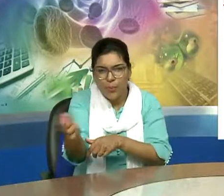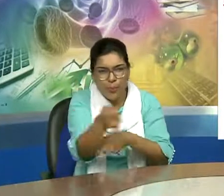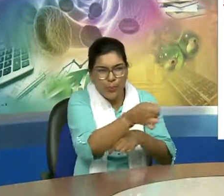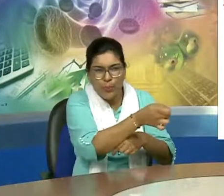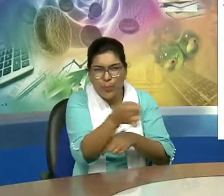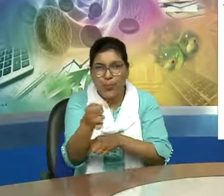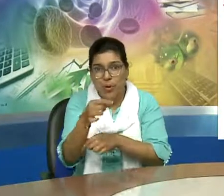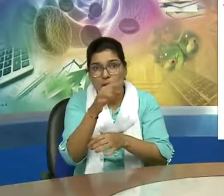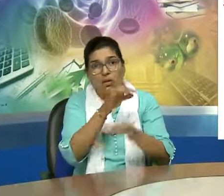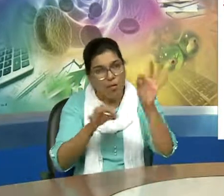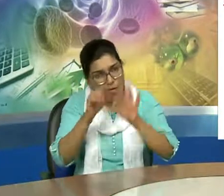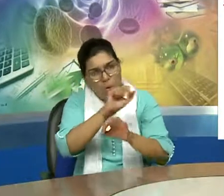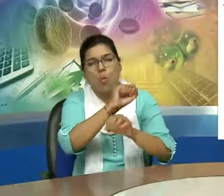and a disease